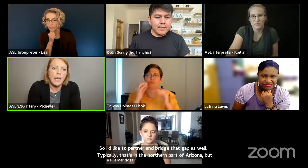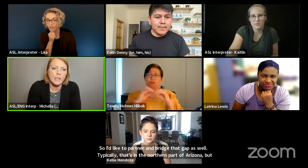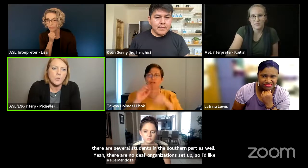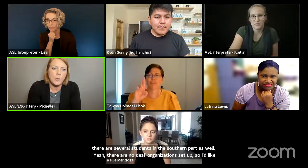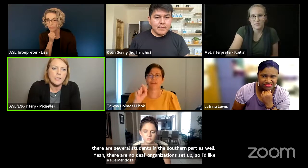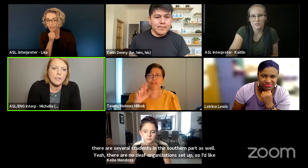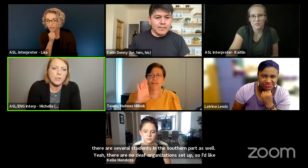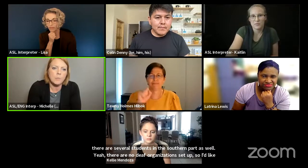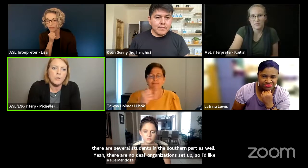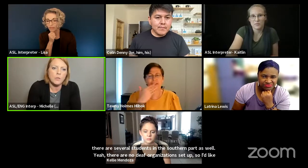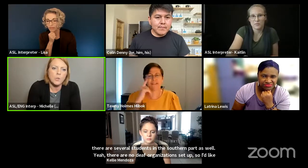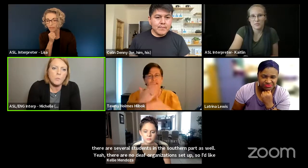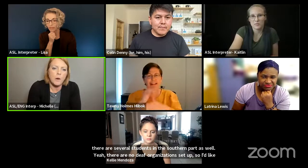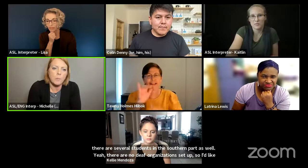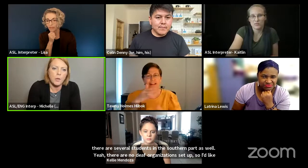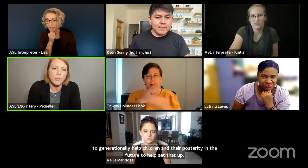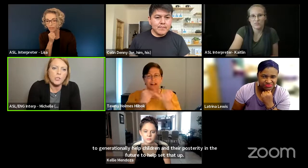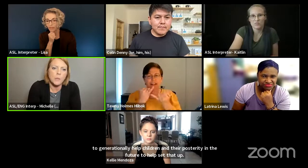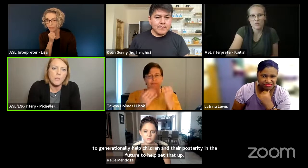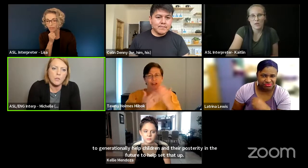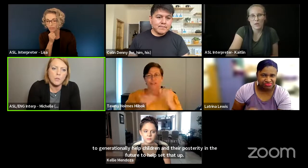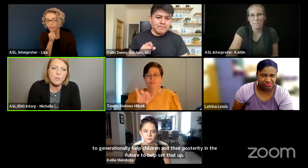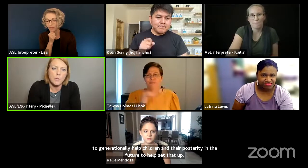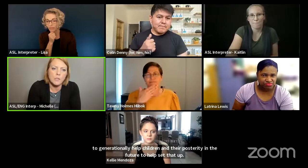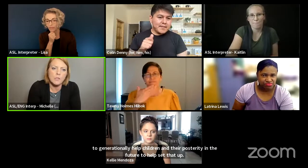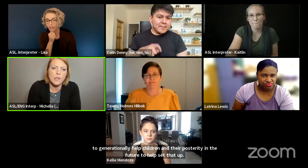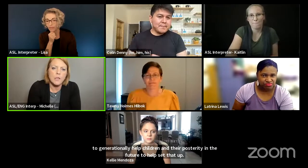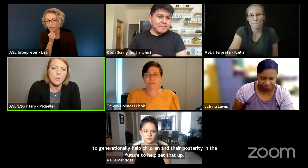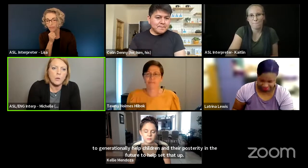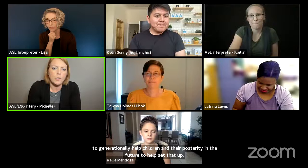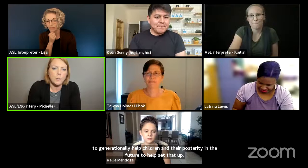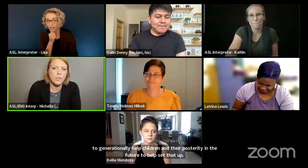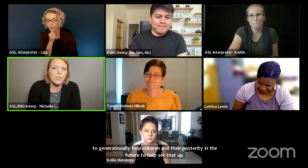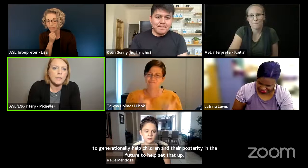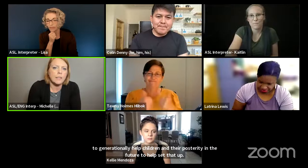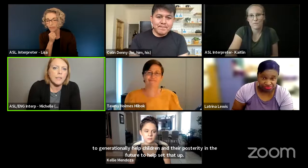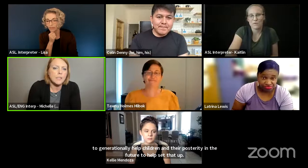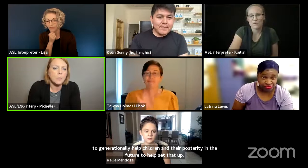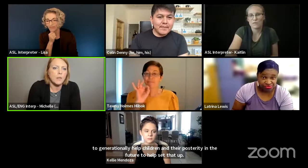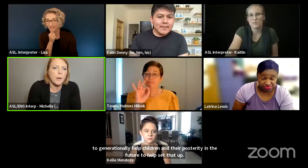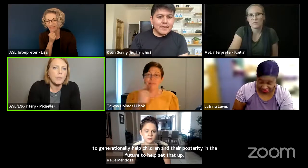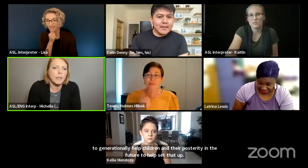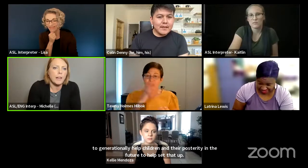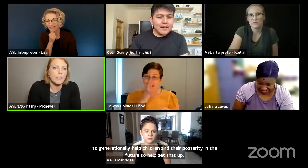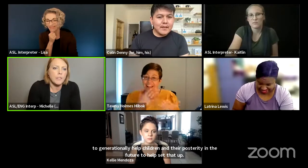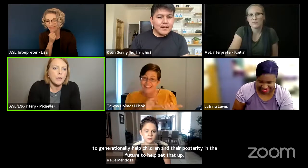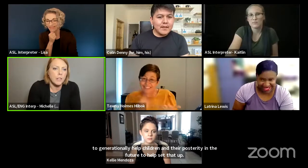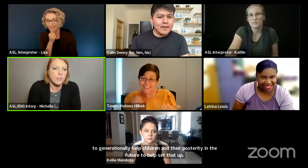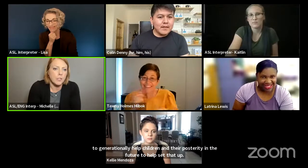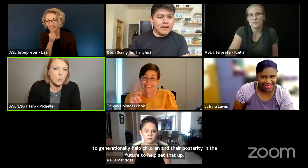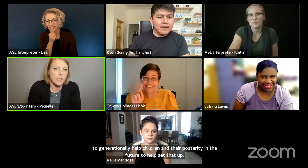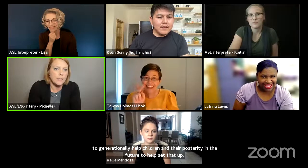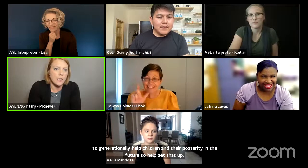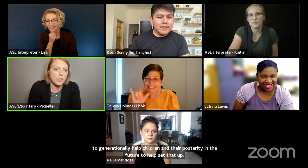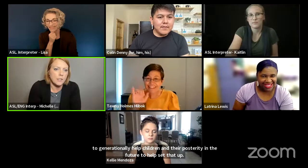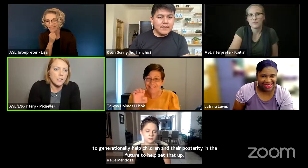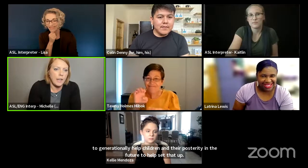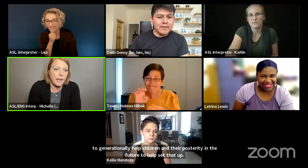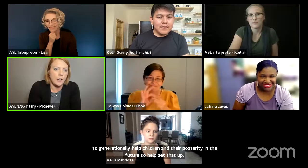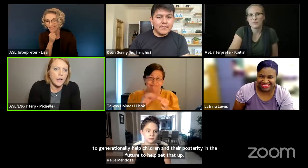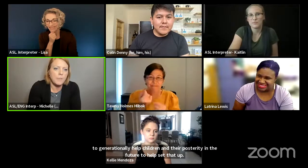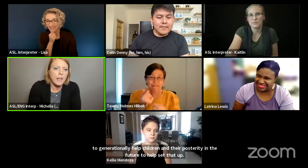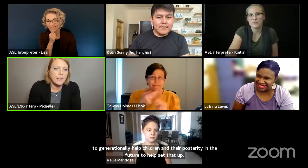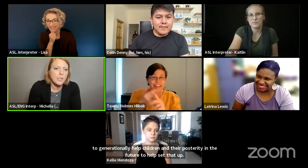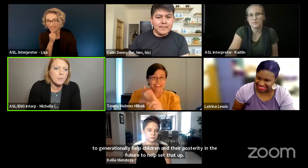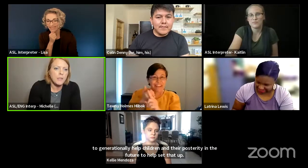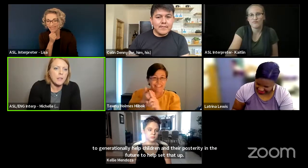mind as we continue to build those partnerships and resources. So I really appreciate that last part about the lack of deaf centers and organizations in